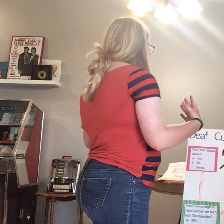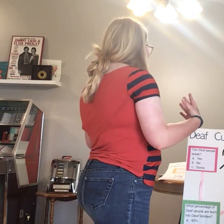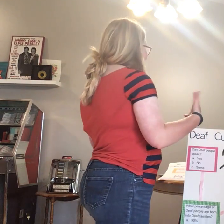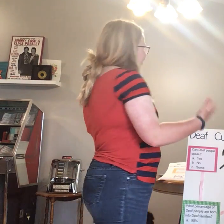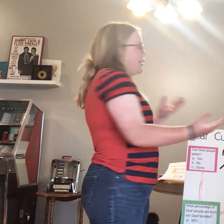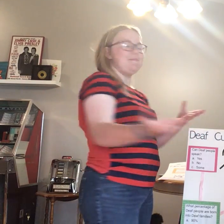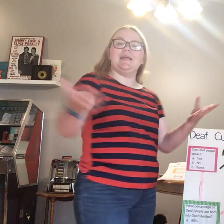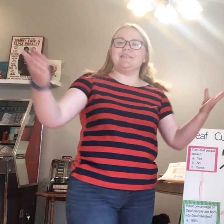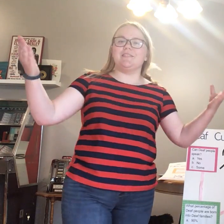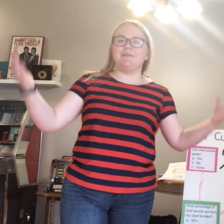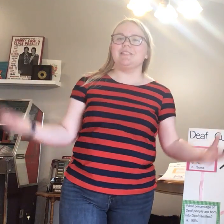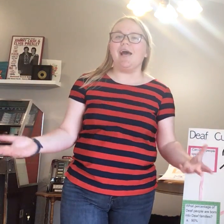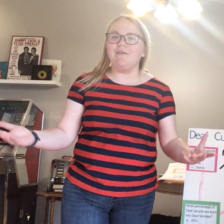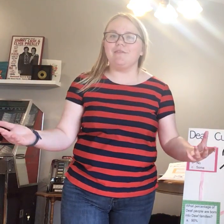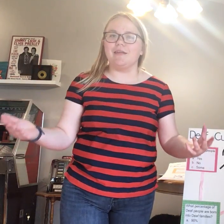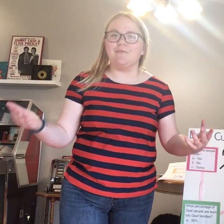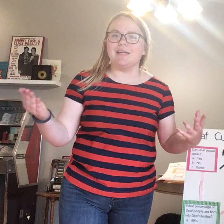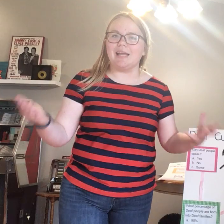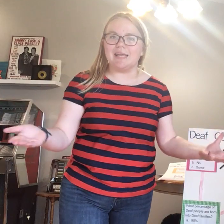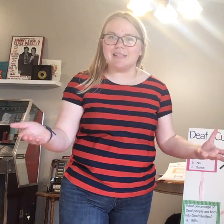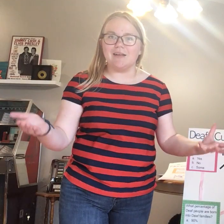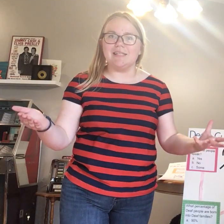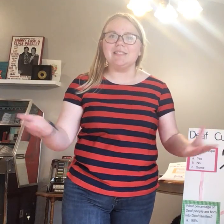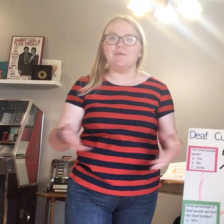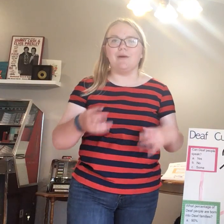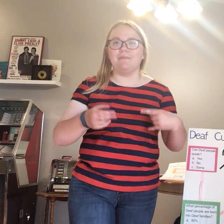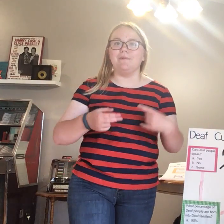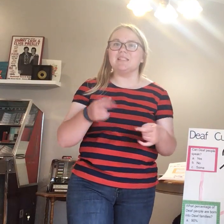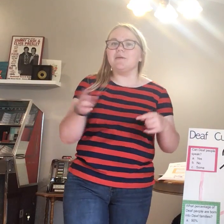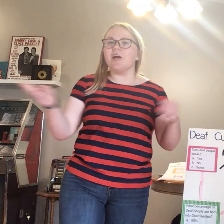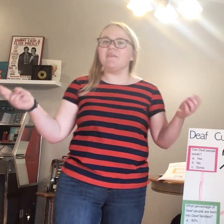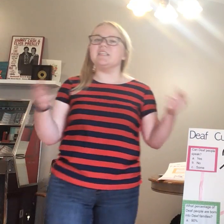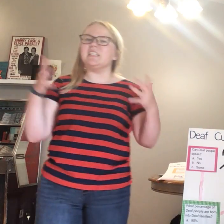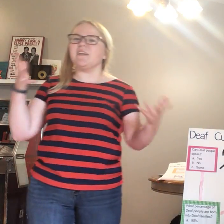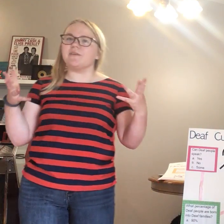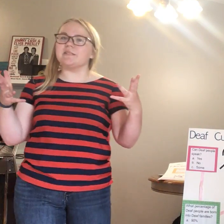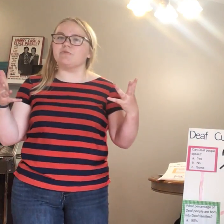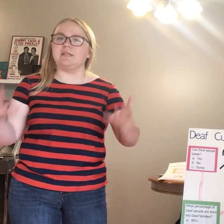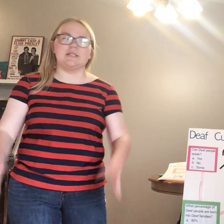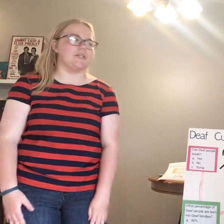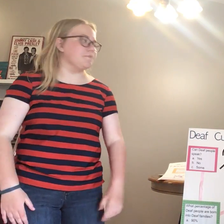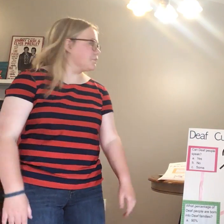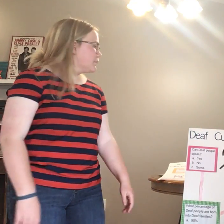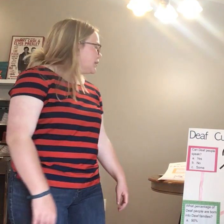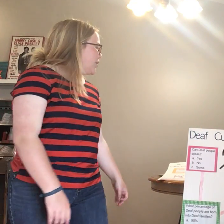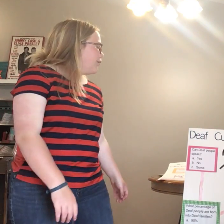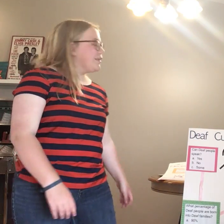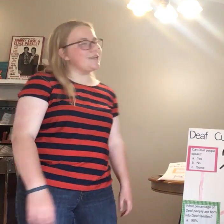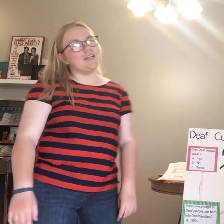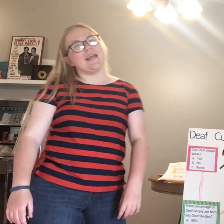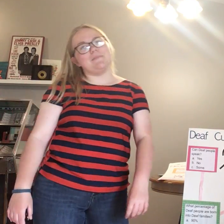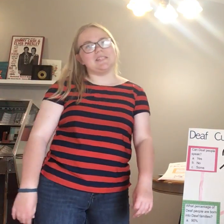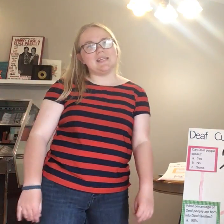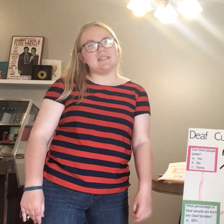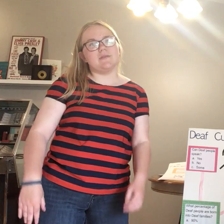learned what it means to be deaf and what ASL is and what it means to be hard of hearing, the difference between the two. We learned our ABCs and we